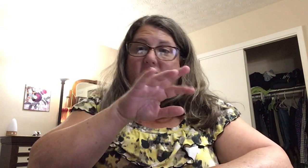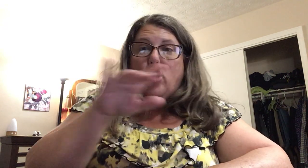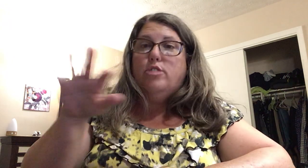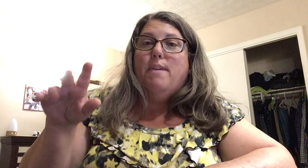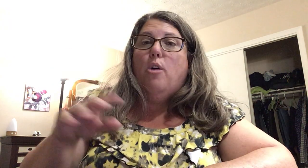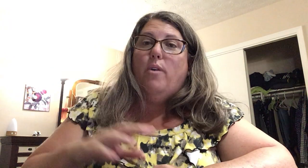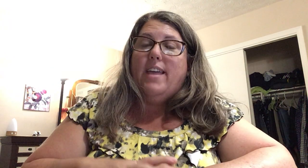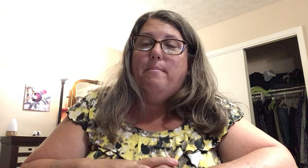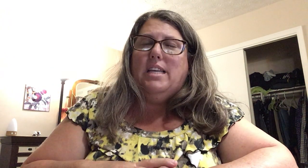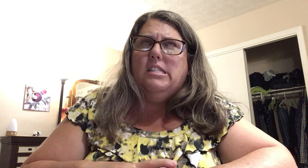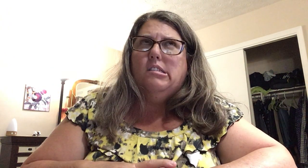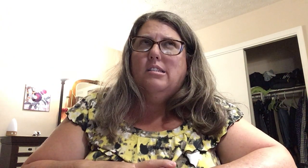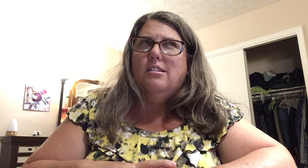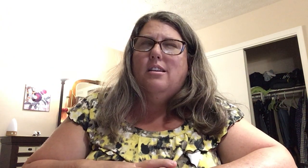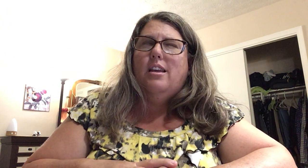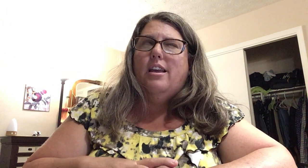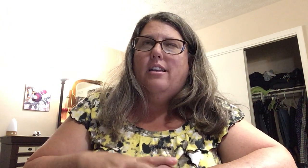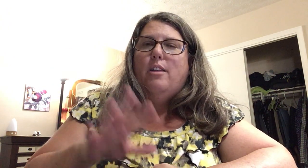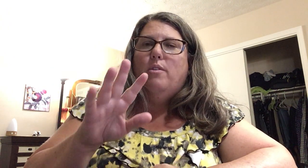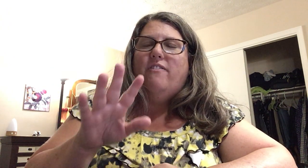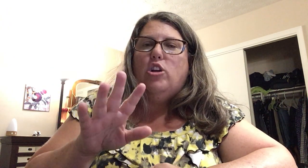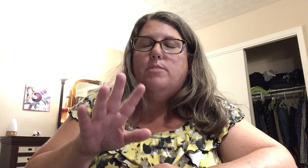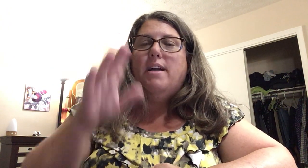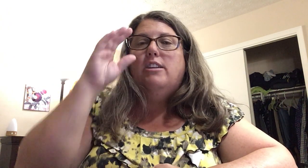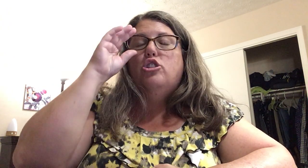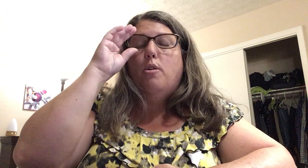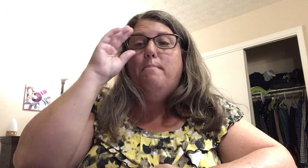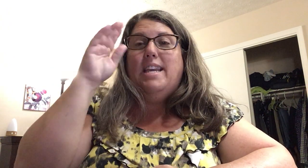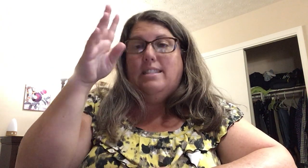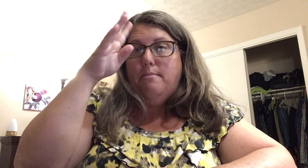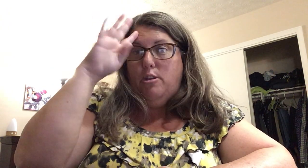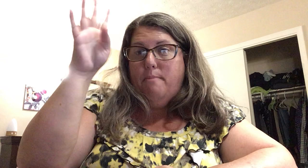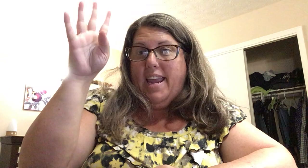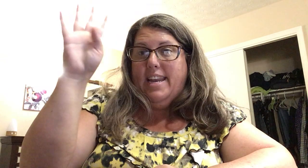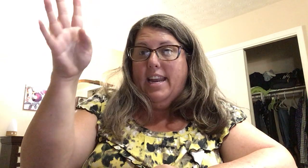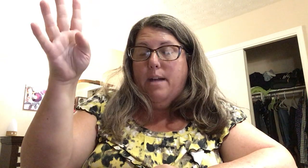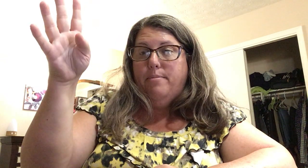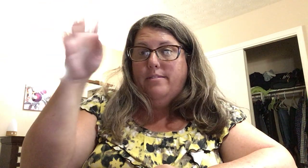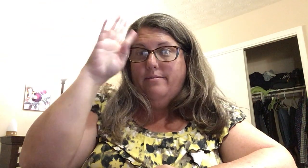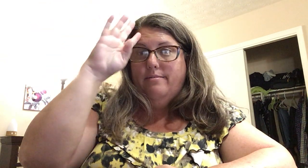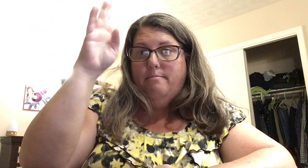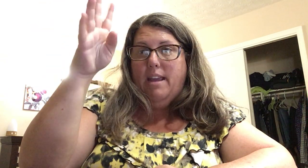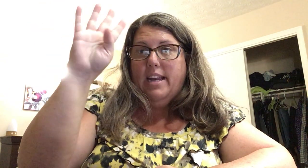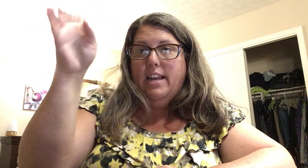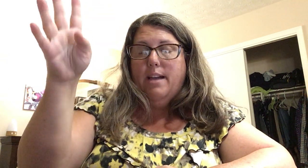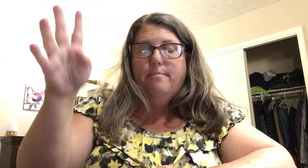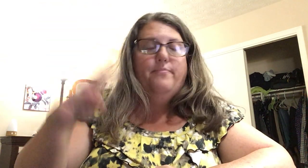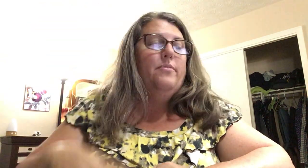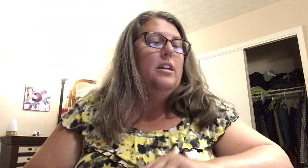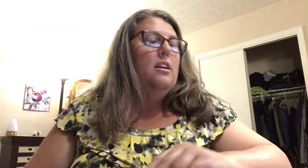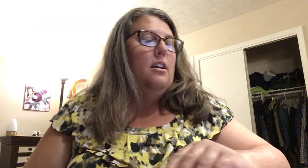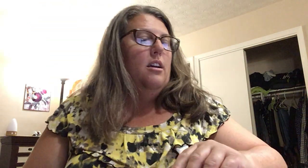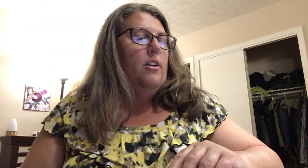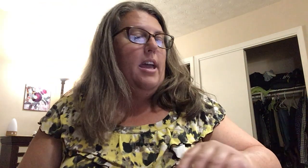finger spell what that means. And I don't want to finger spell it. So it means you're making it up. Making it up. Okay.